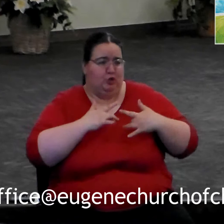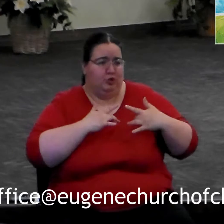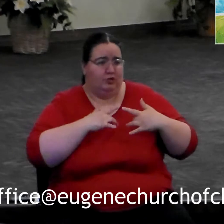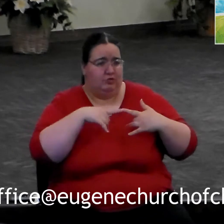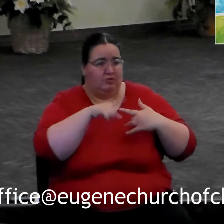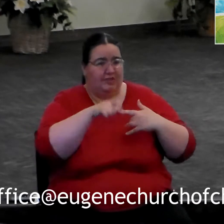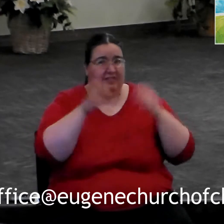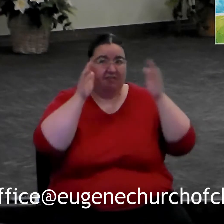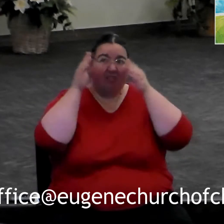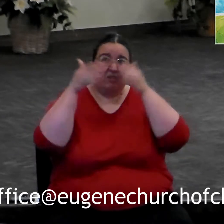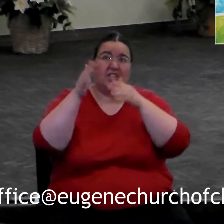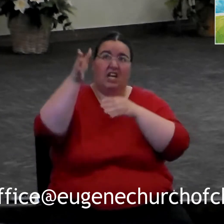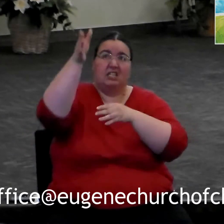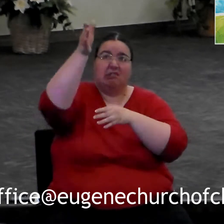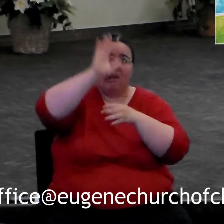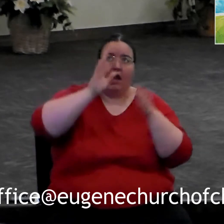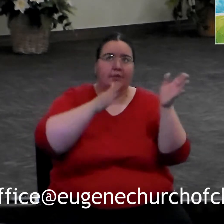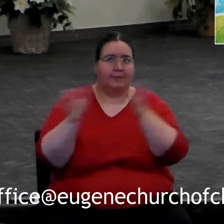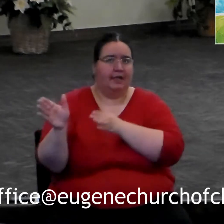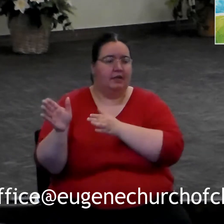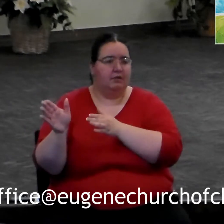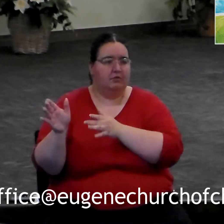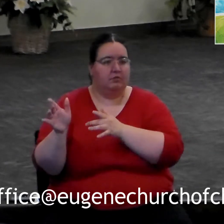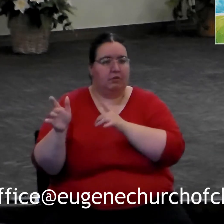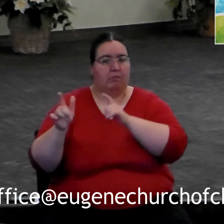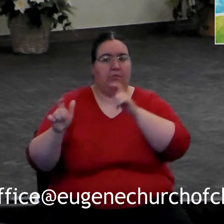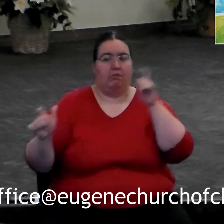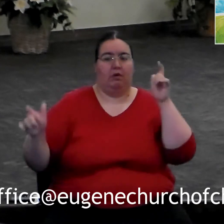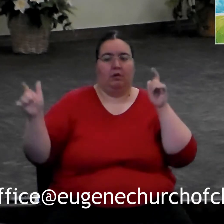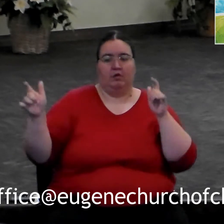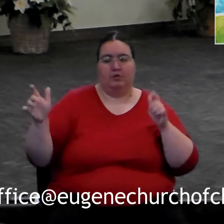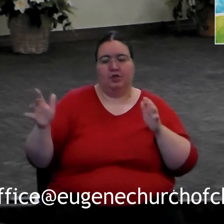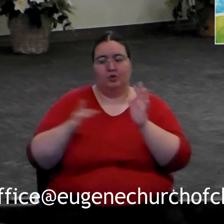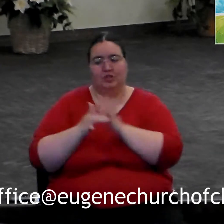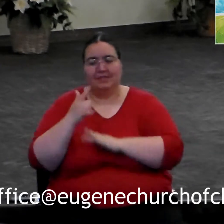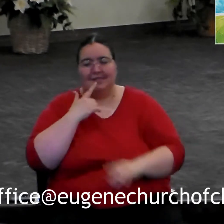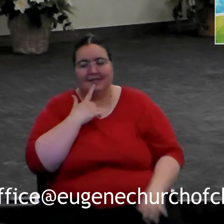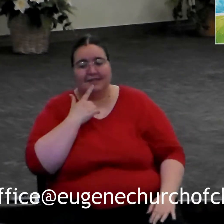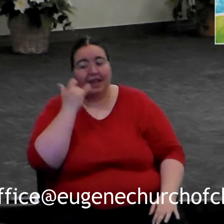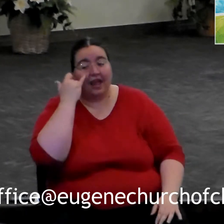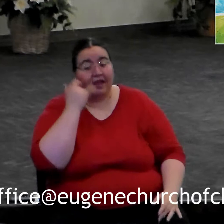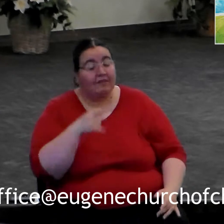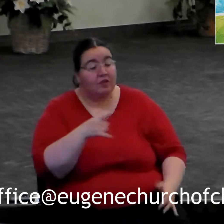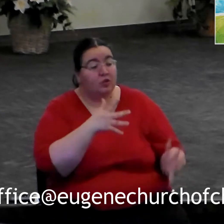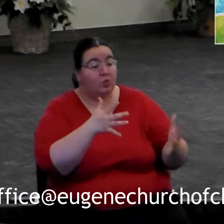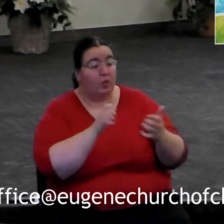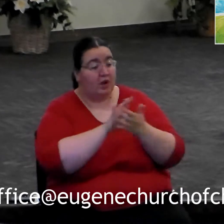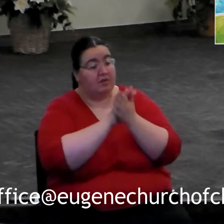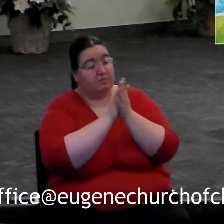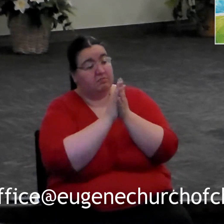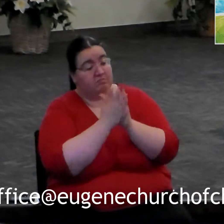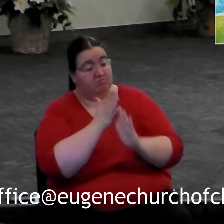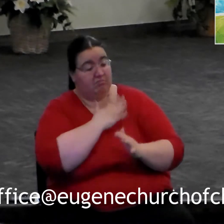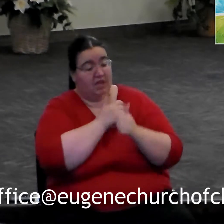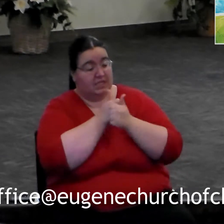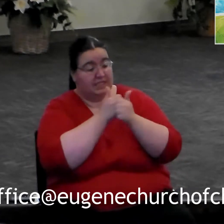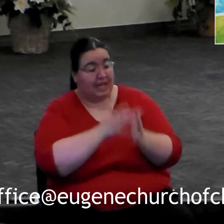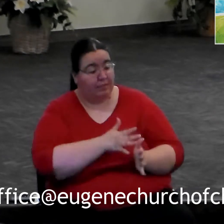Then Jesus says to his disciples, whoever wants to be my disciple must deny themselves and take up their cross and follow me. For whoever